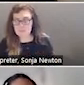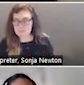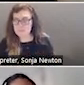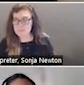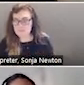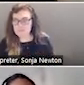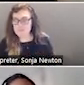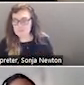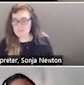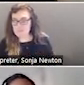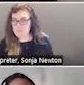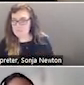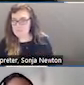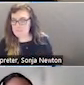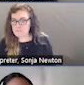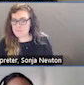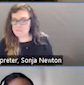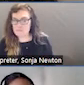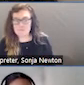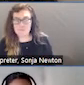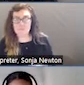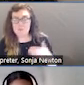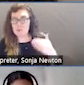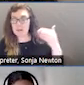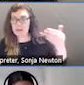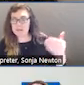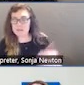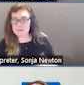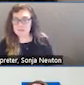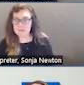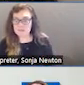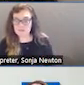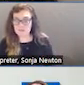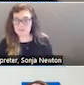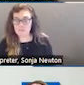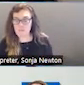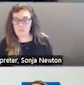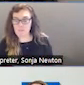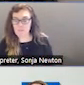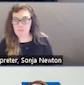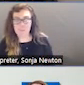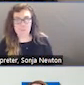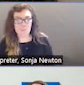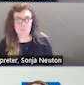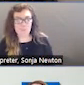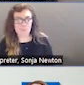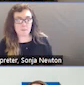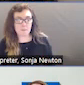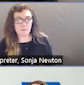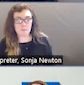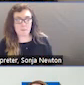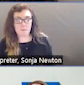info. And let's move to the next slide, please. And in these, again, they are